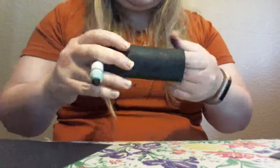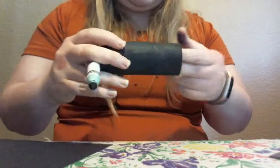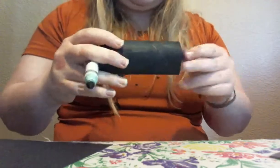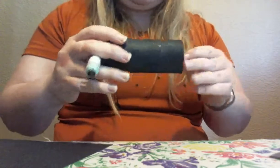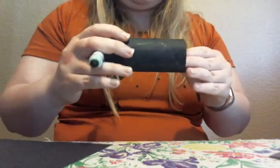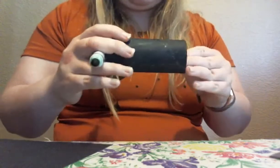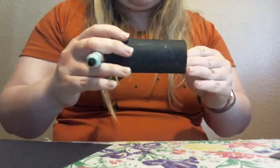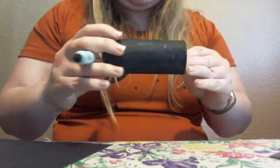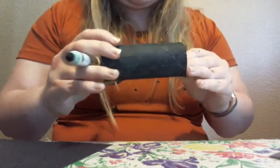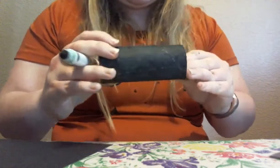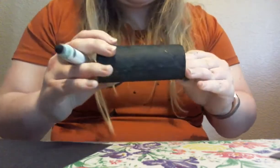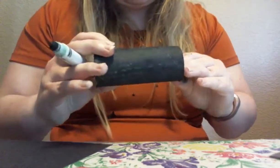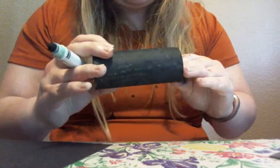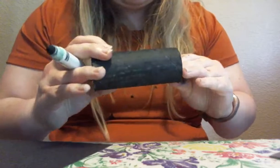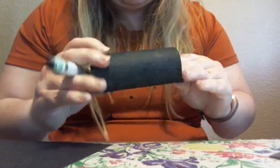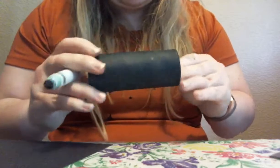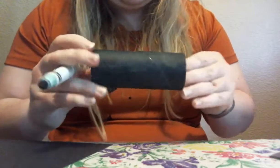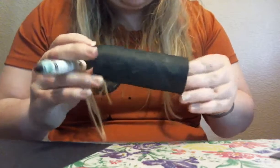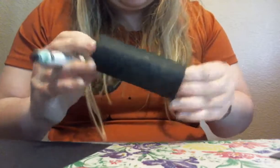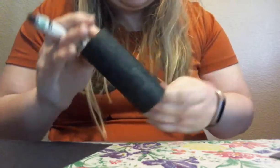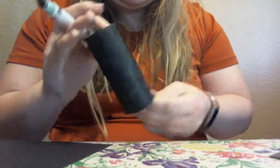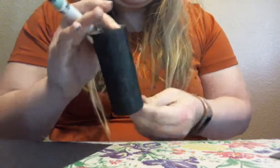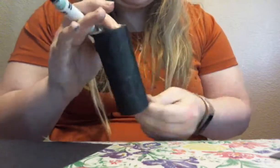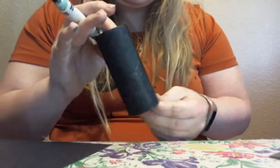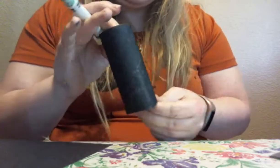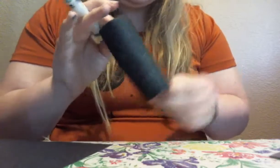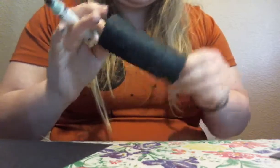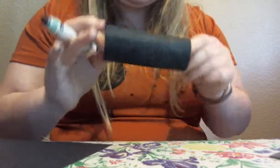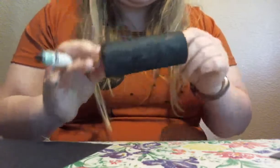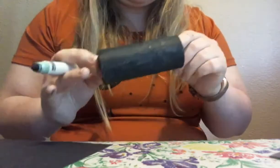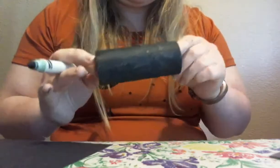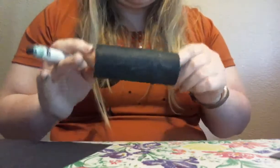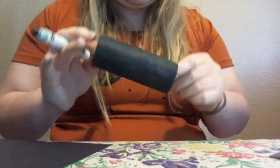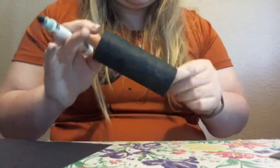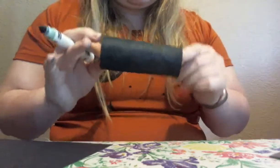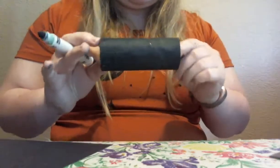Okay, so now we have our finished